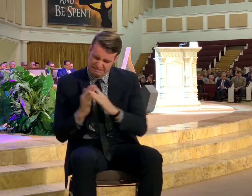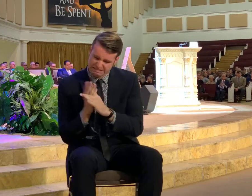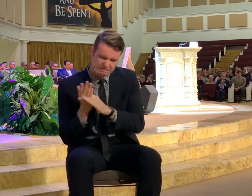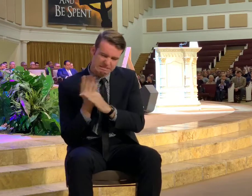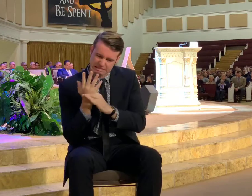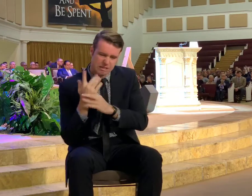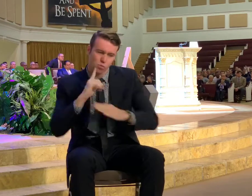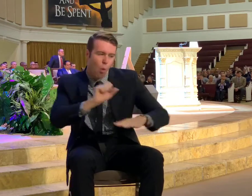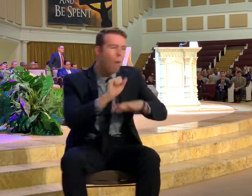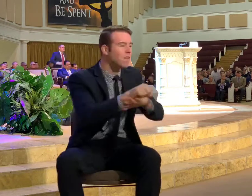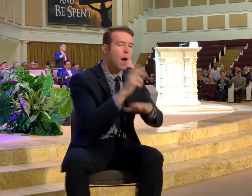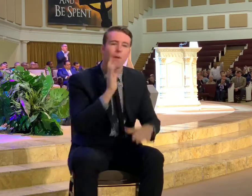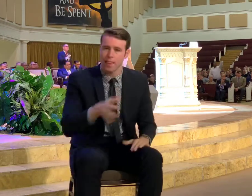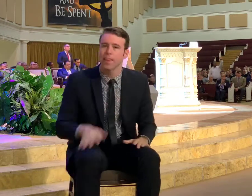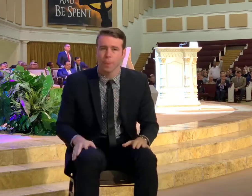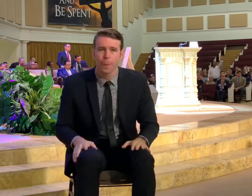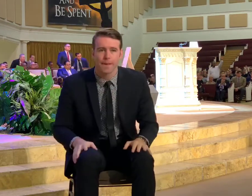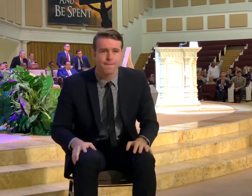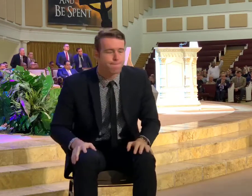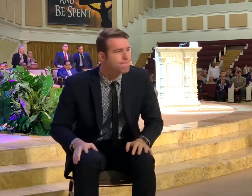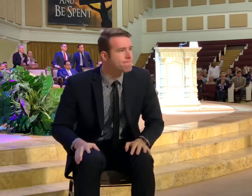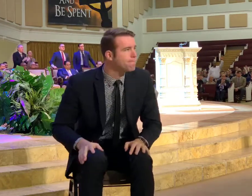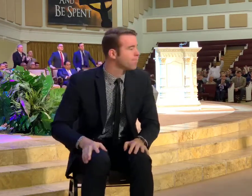about overcoming.